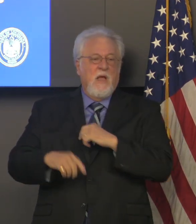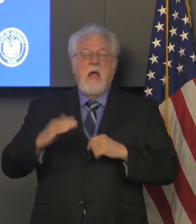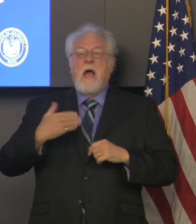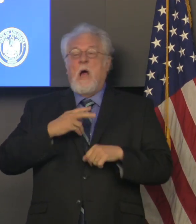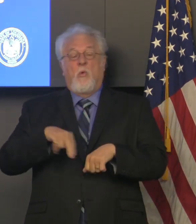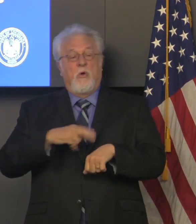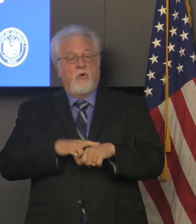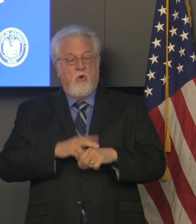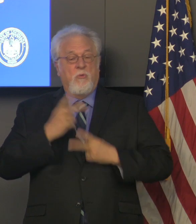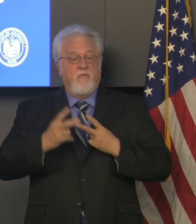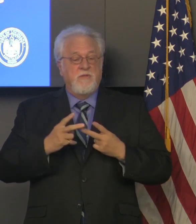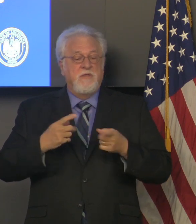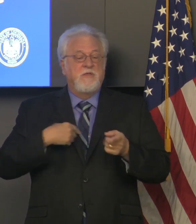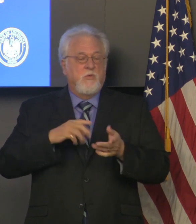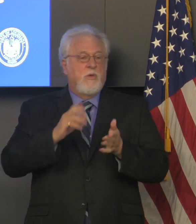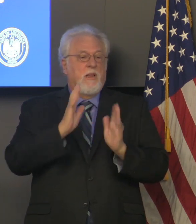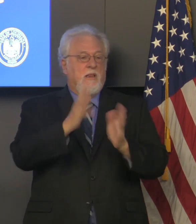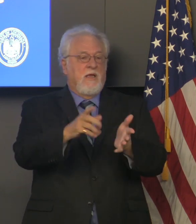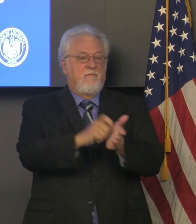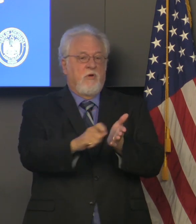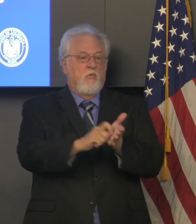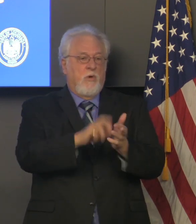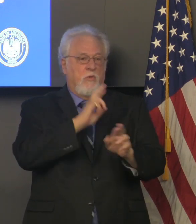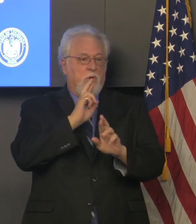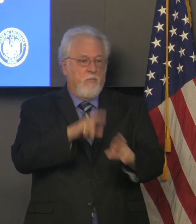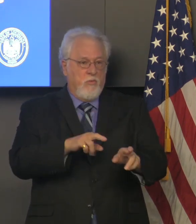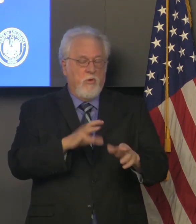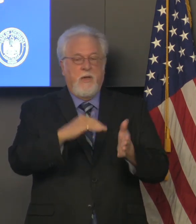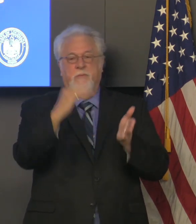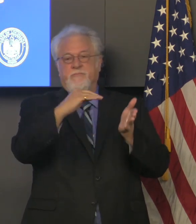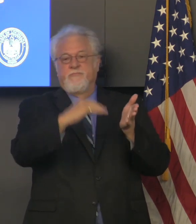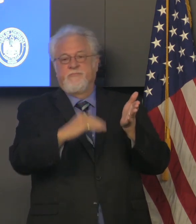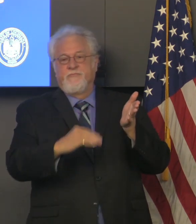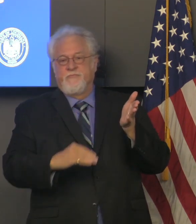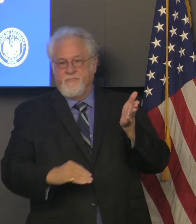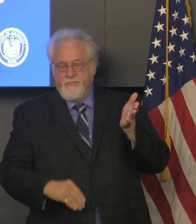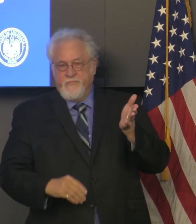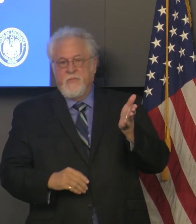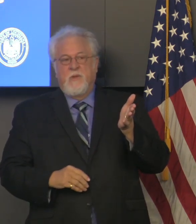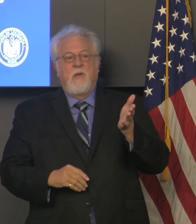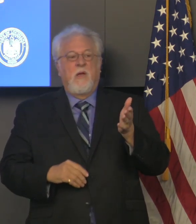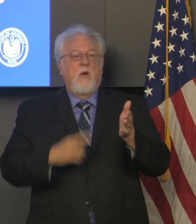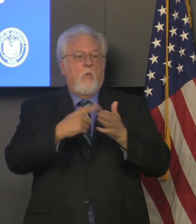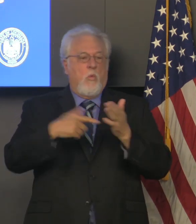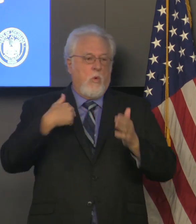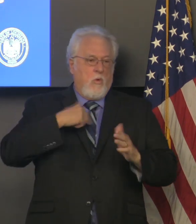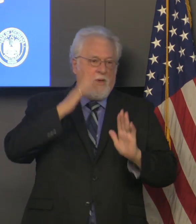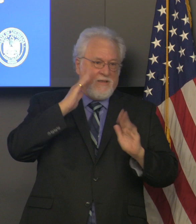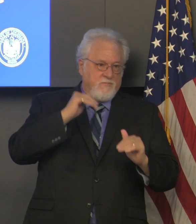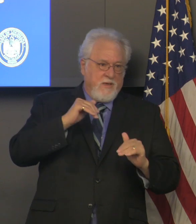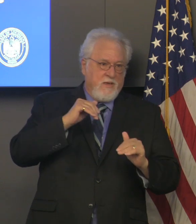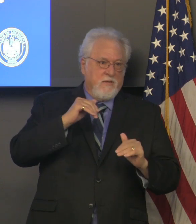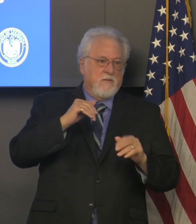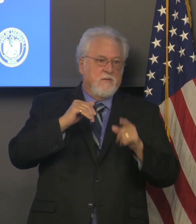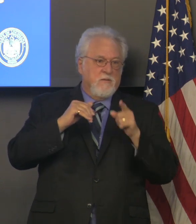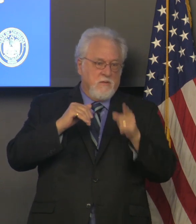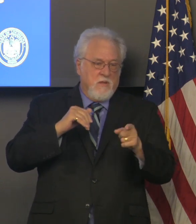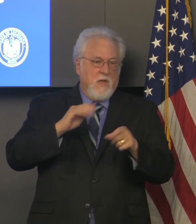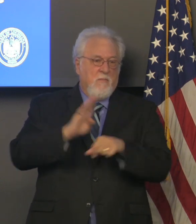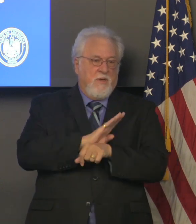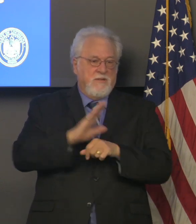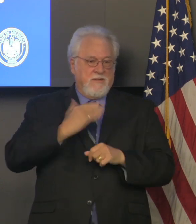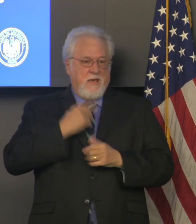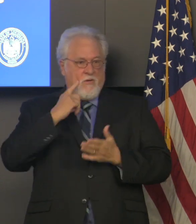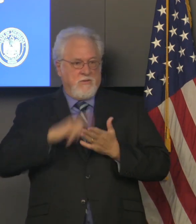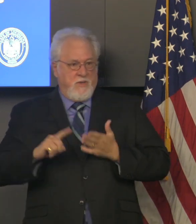normal visits, we leave a written report, and it just memorializes the expectations of both the business and, of course, our